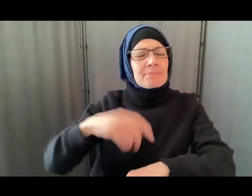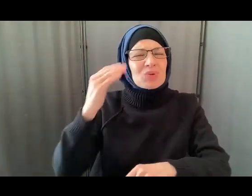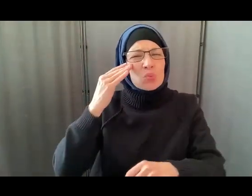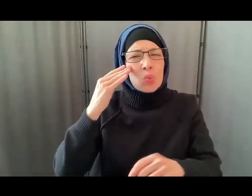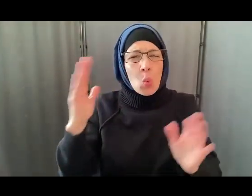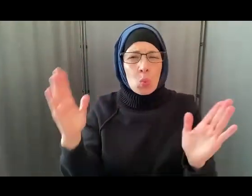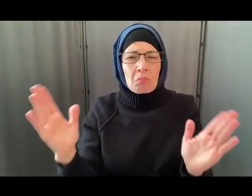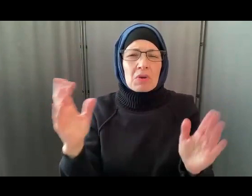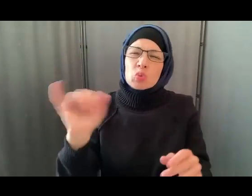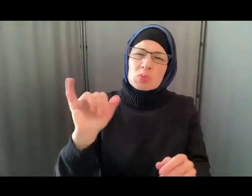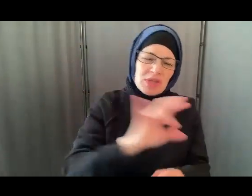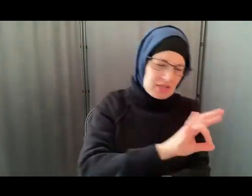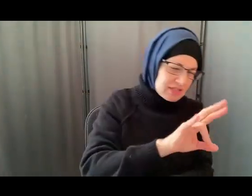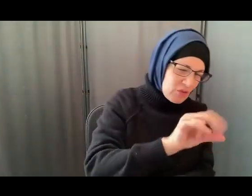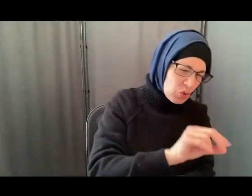until 12.